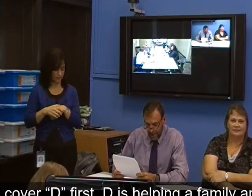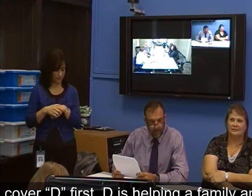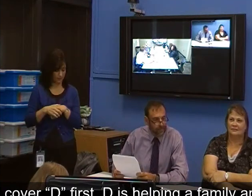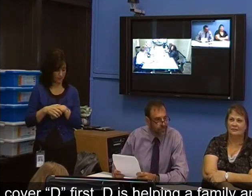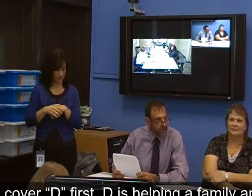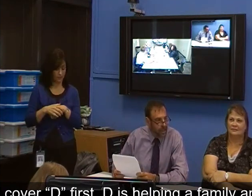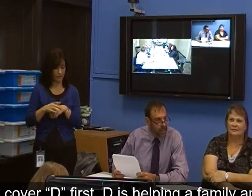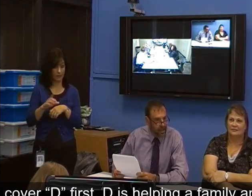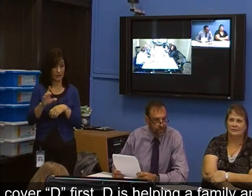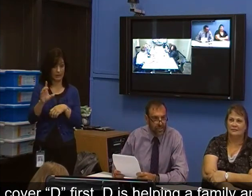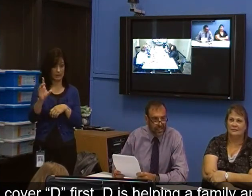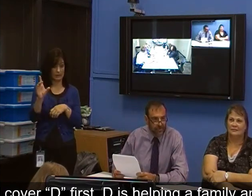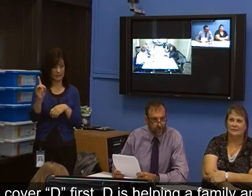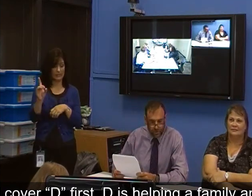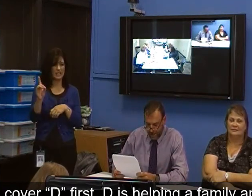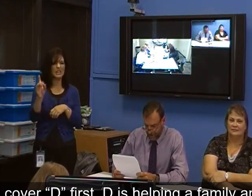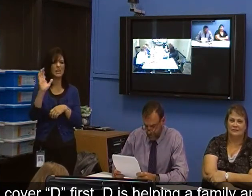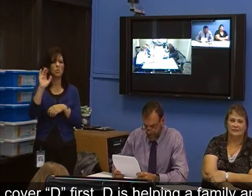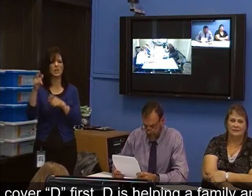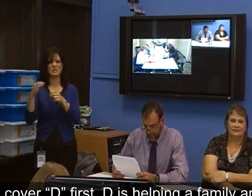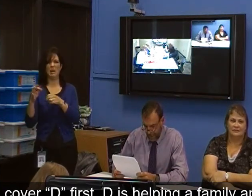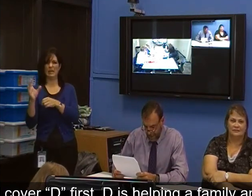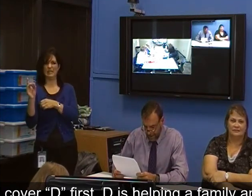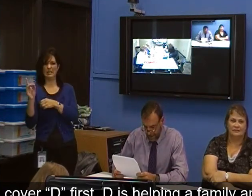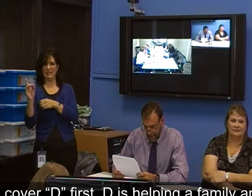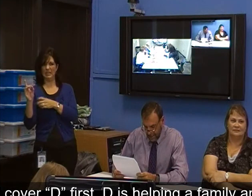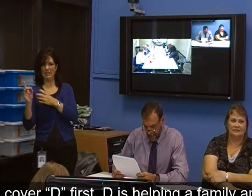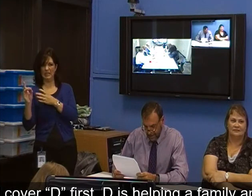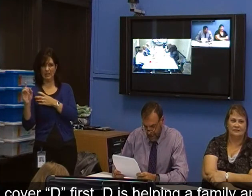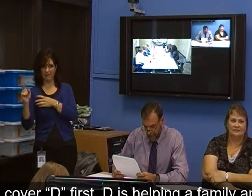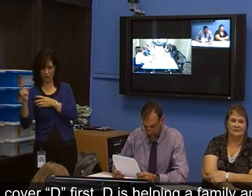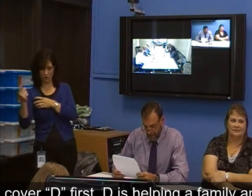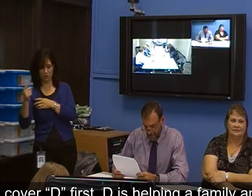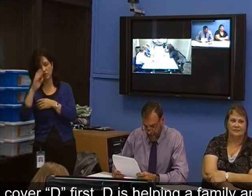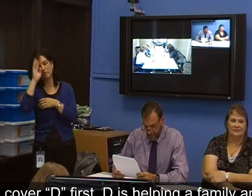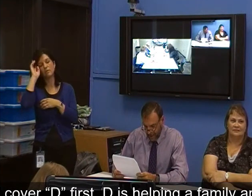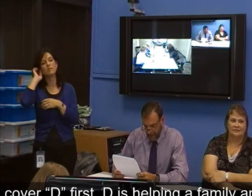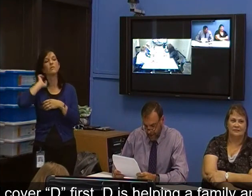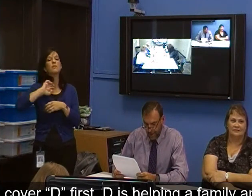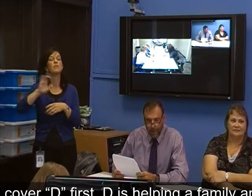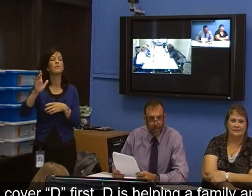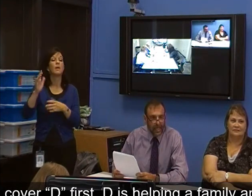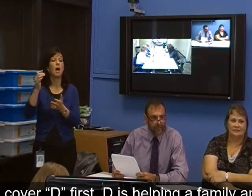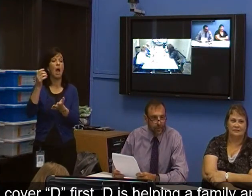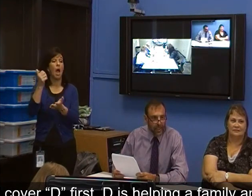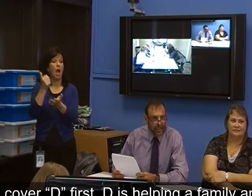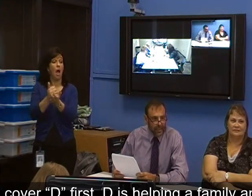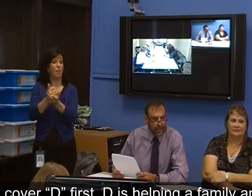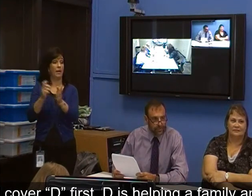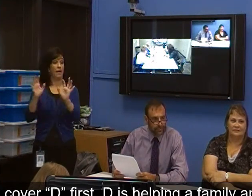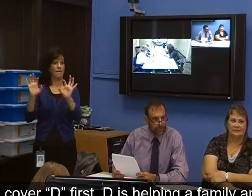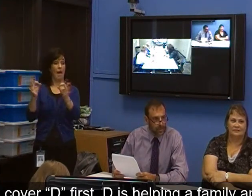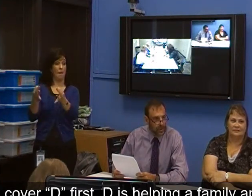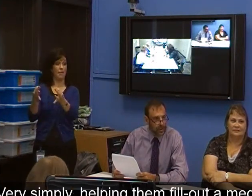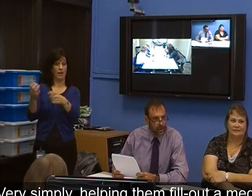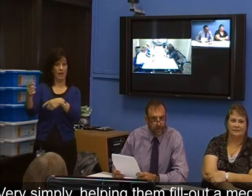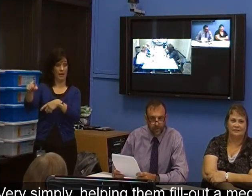D, I'll cover D first. D is helping a family apply for